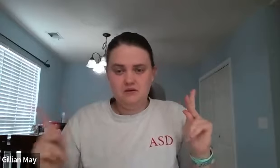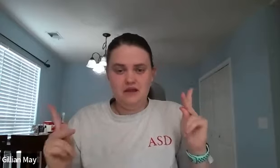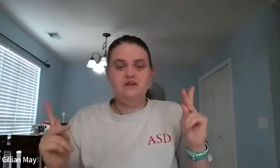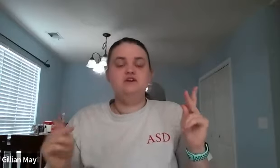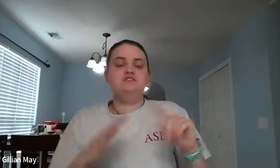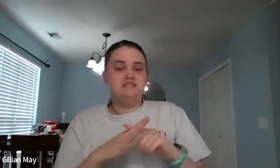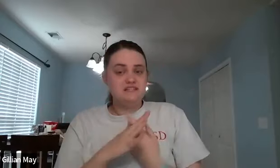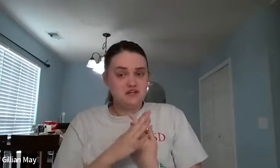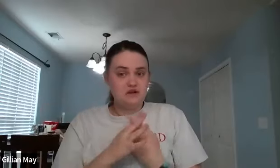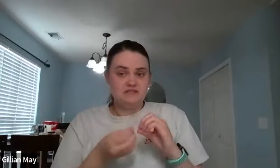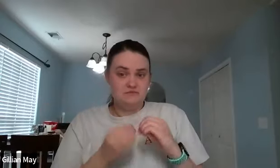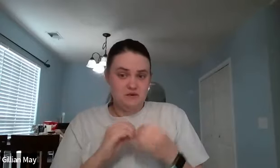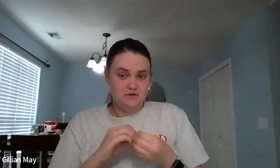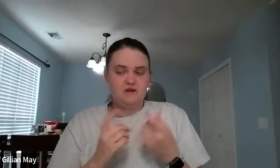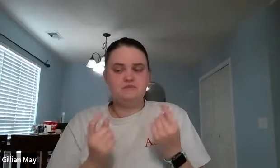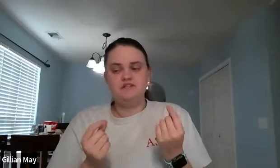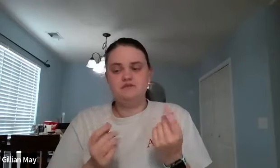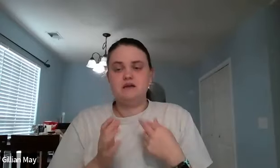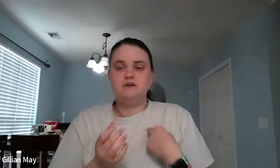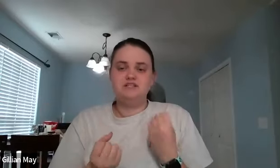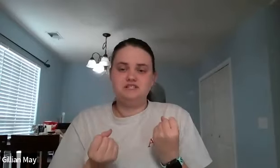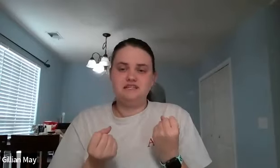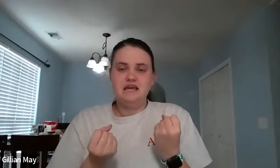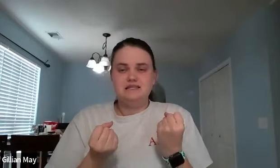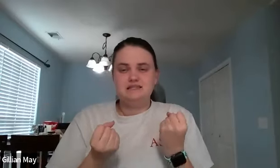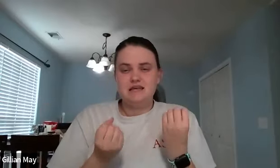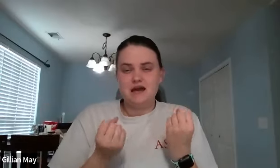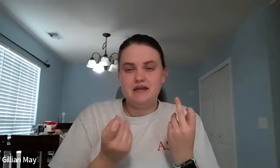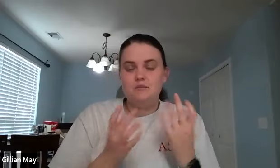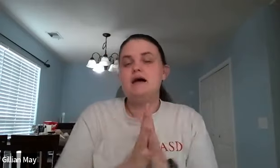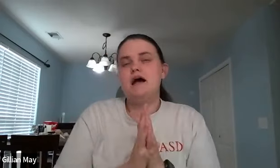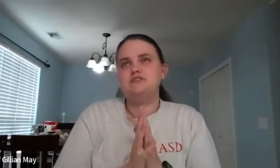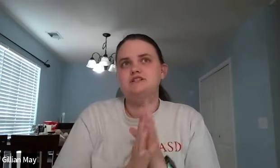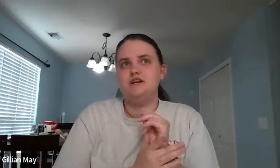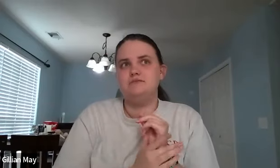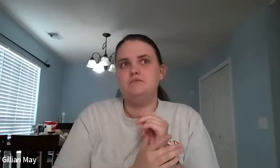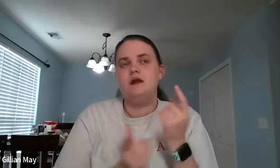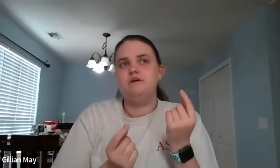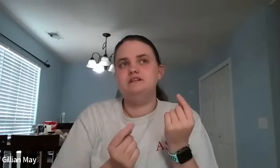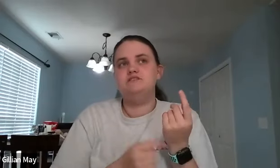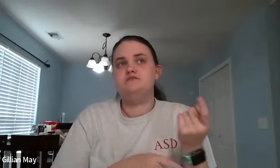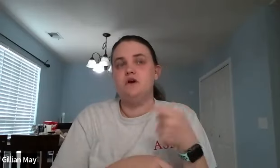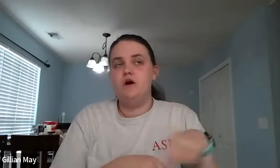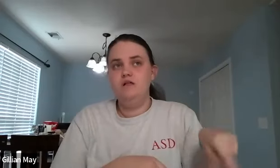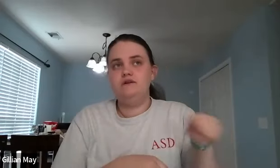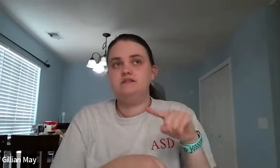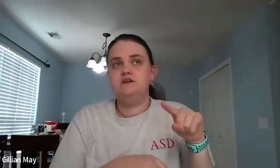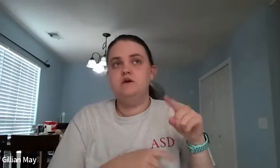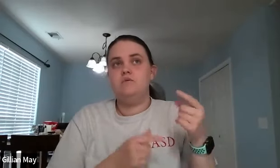Okay, so let's get started with some numbers. What I'm gonna do is I'm gonna just sign, well, actually, no. What I wanna do is for all of us, we're